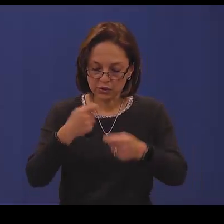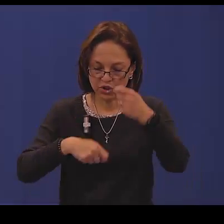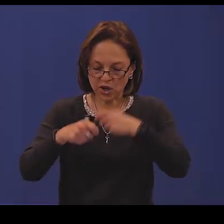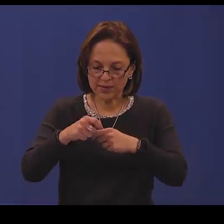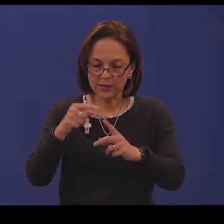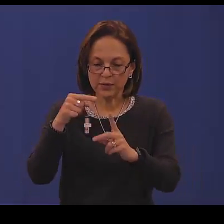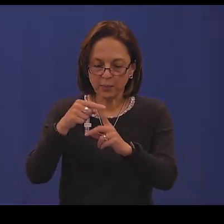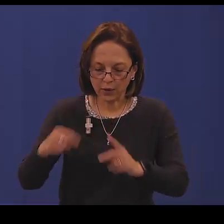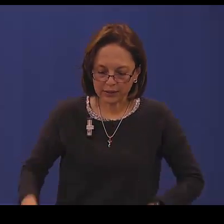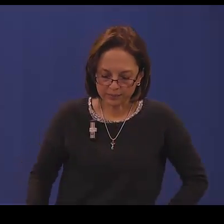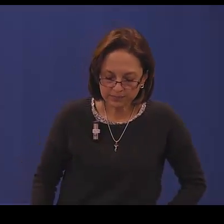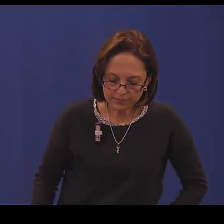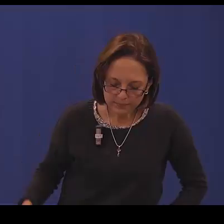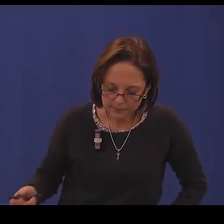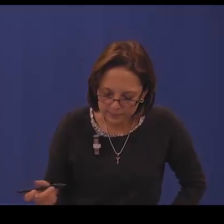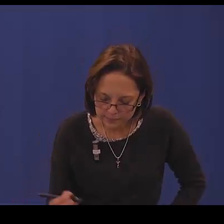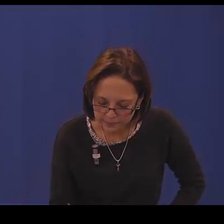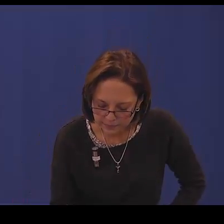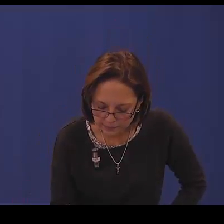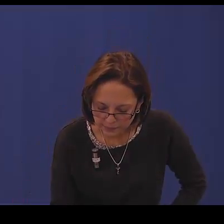What to do? Substitute the point.